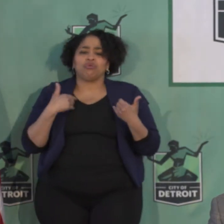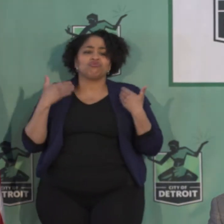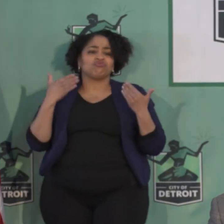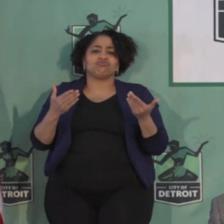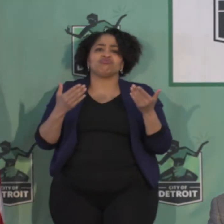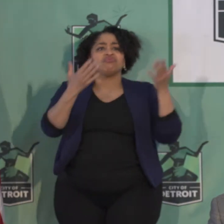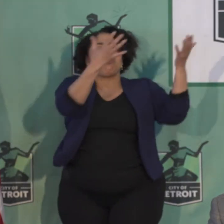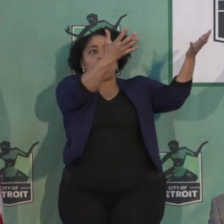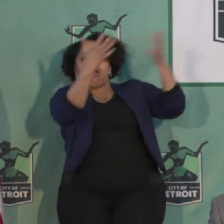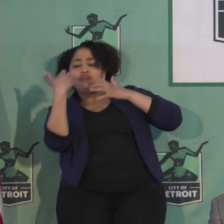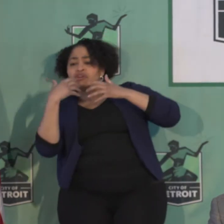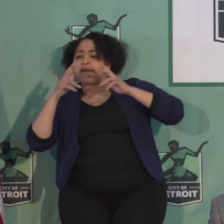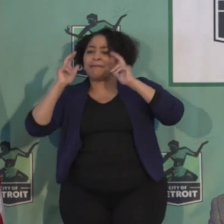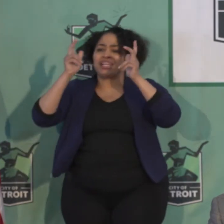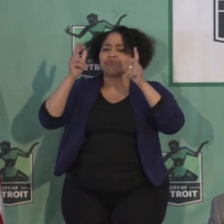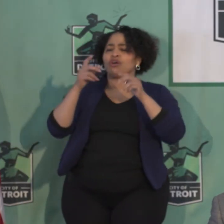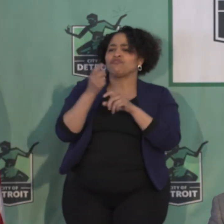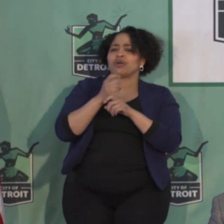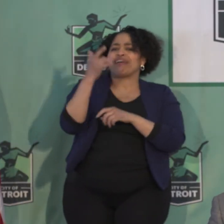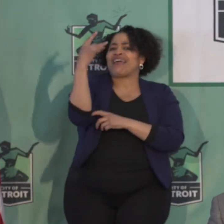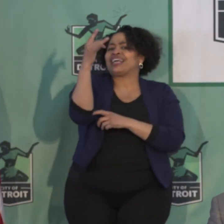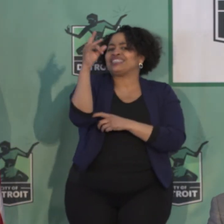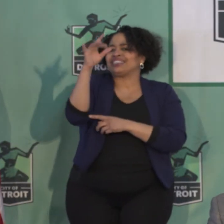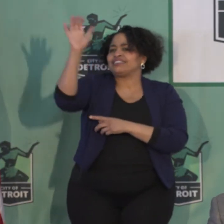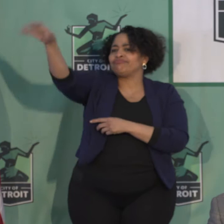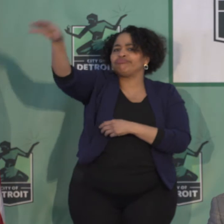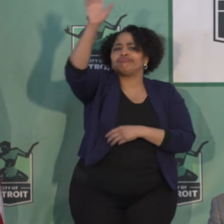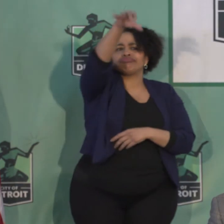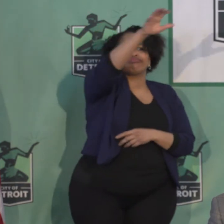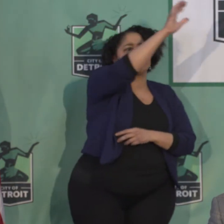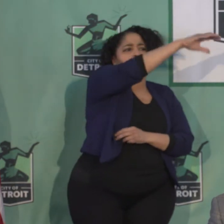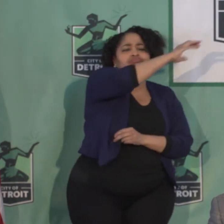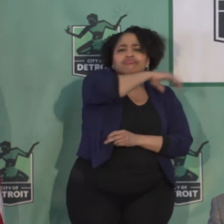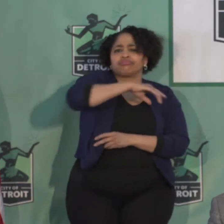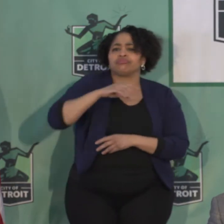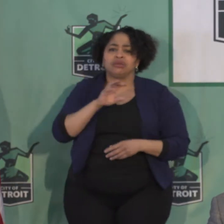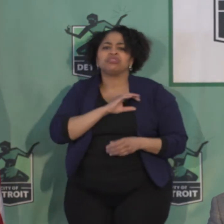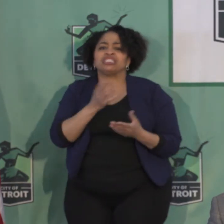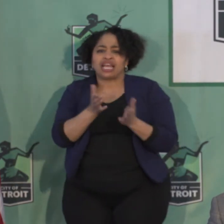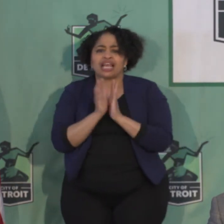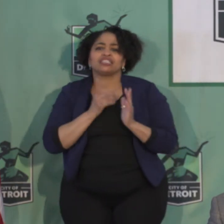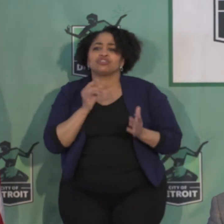the basketball hoops off about 18, where the police have specifically asked that we do that.